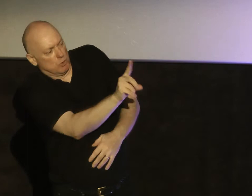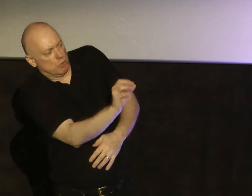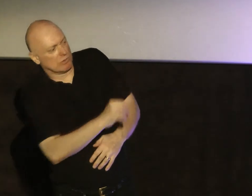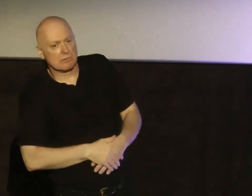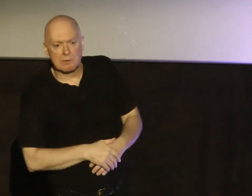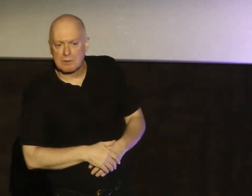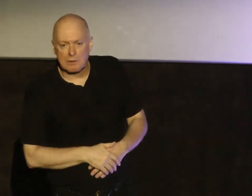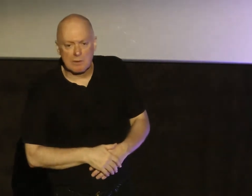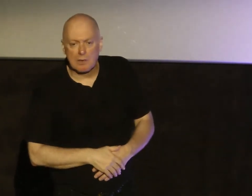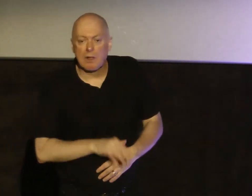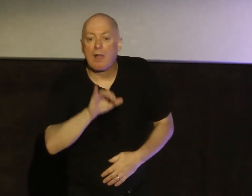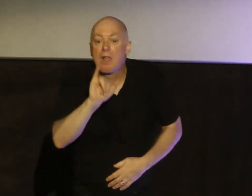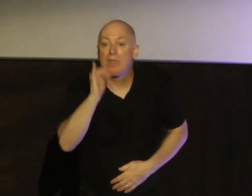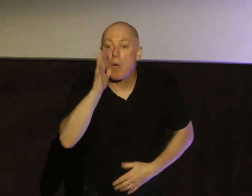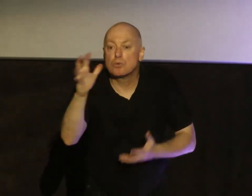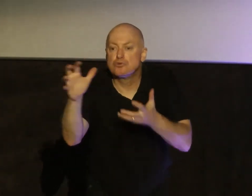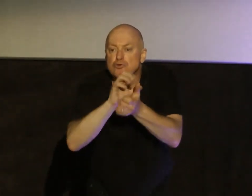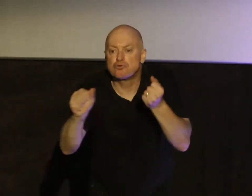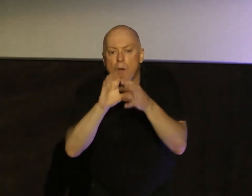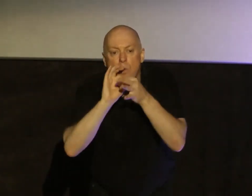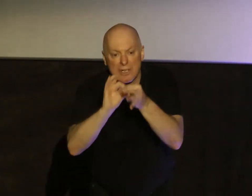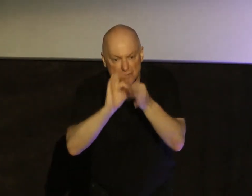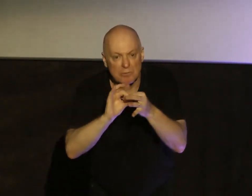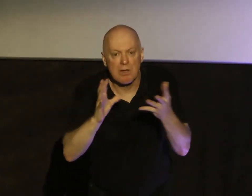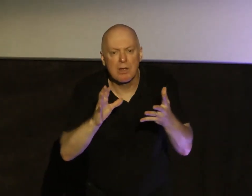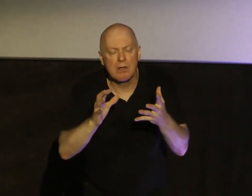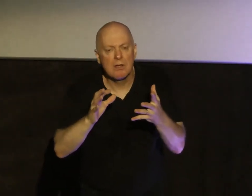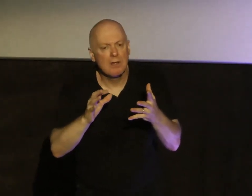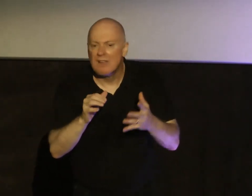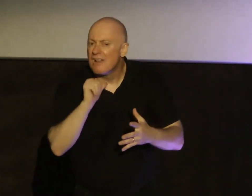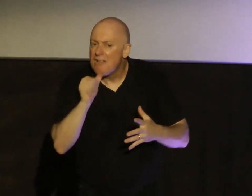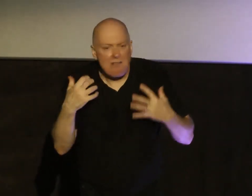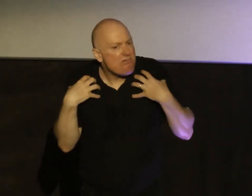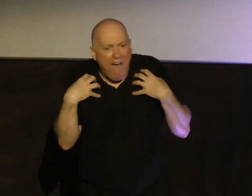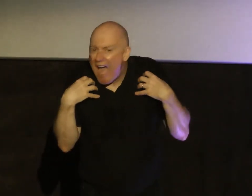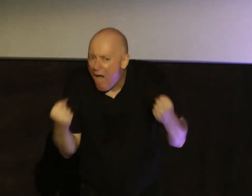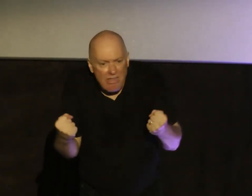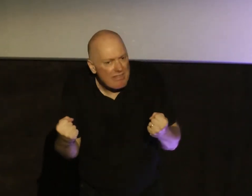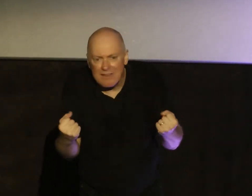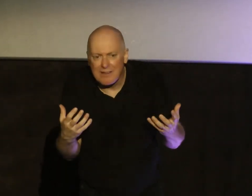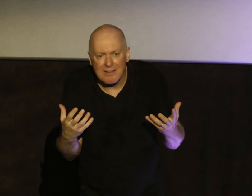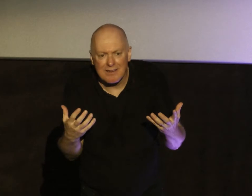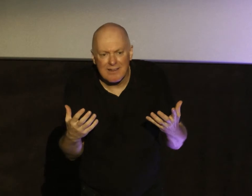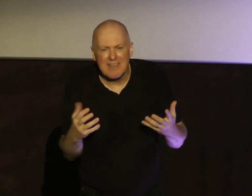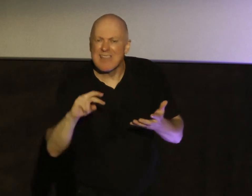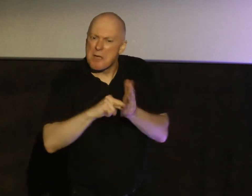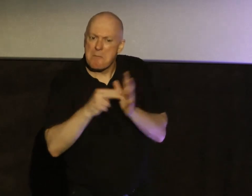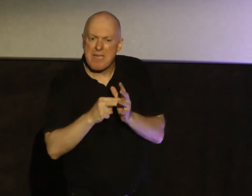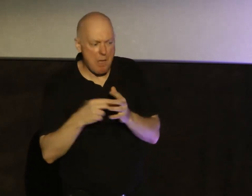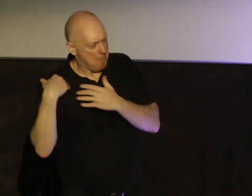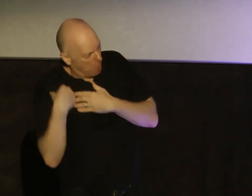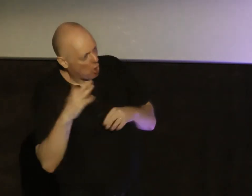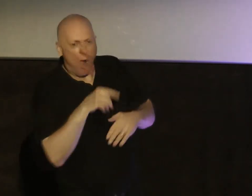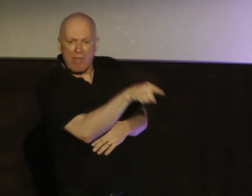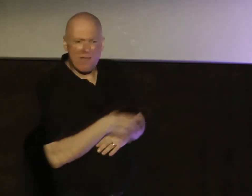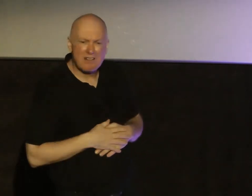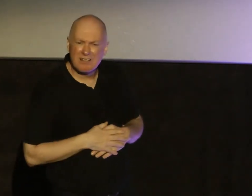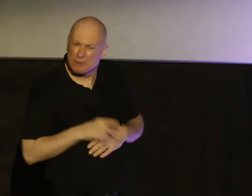to relationships. It creates unhealthy expectations. It places a burden on people that doesn't need to be